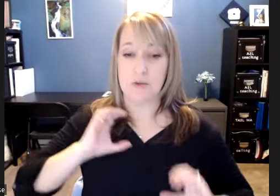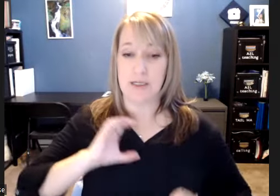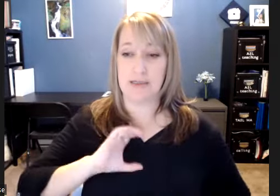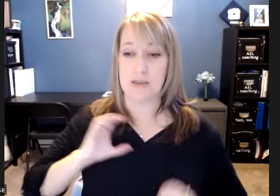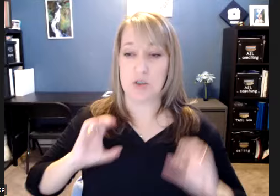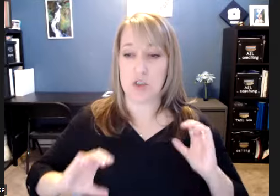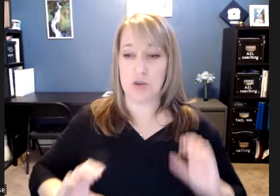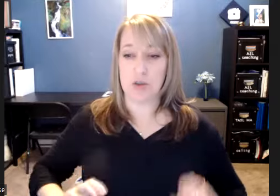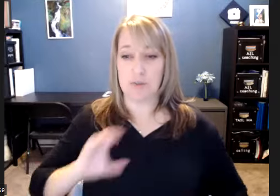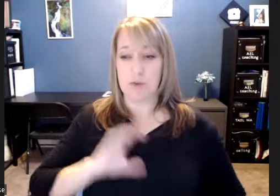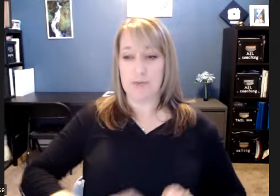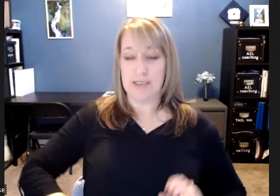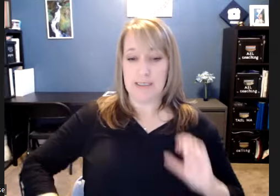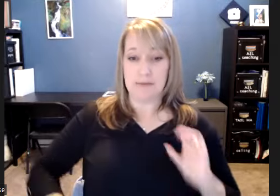like circular movements.